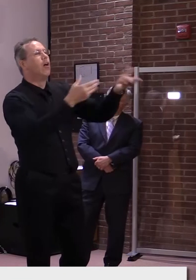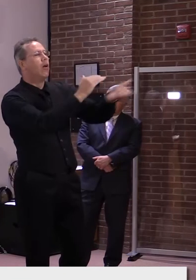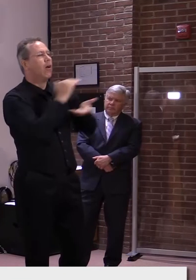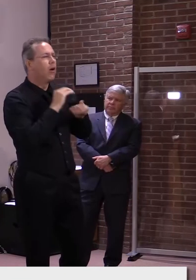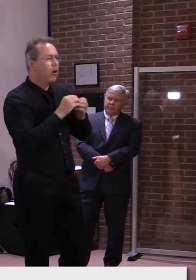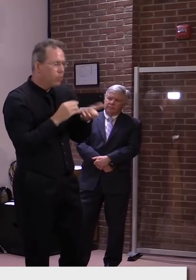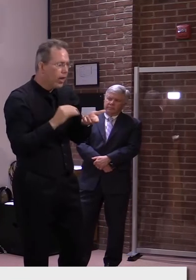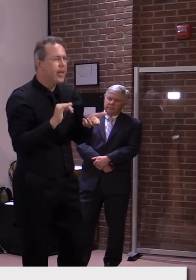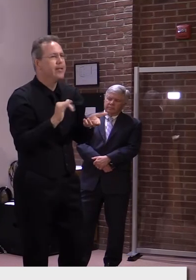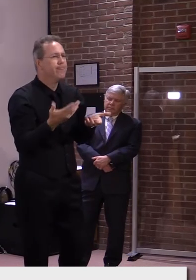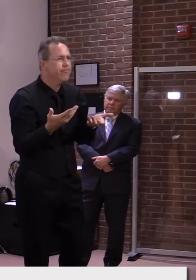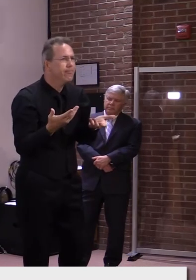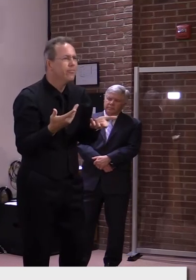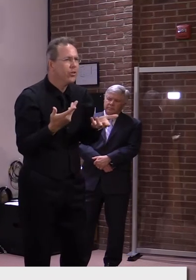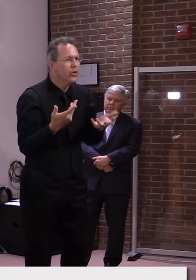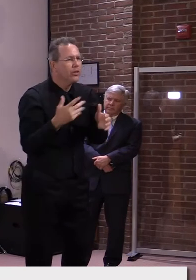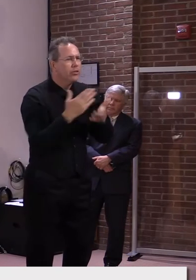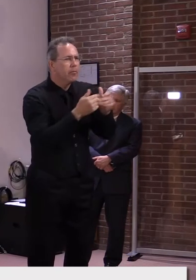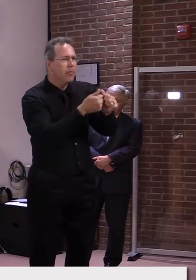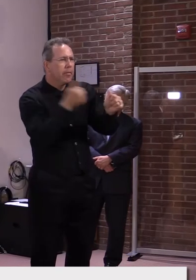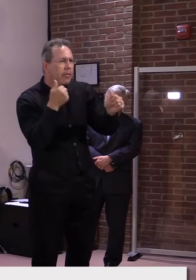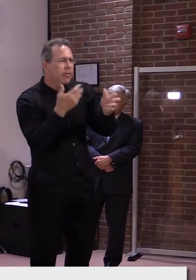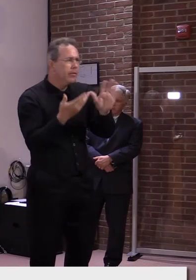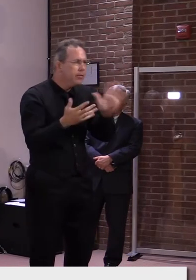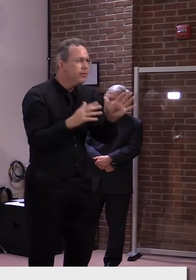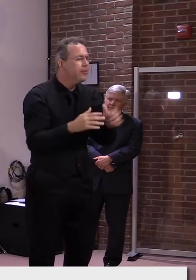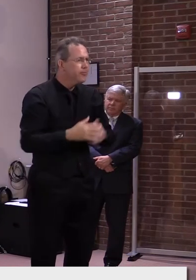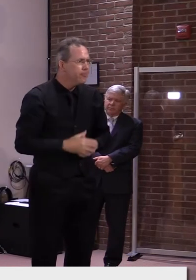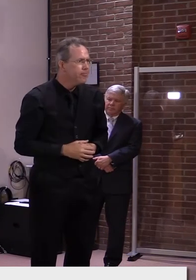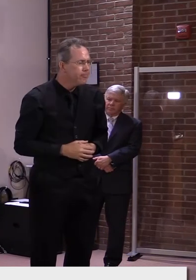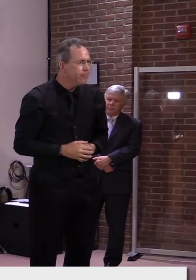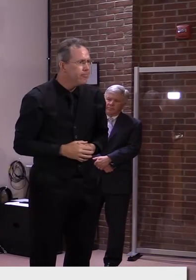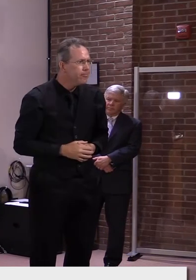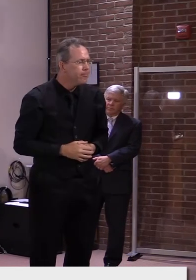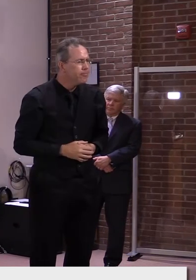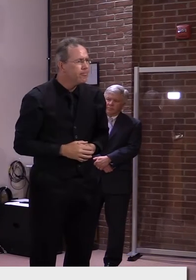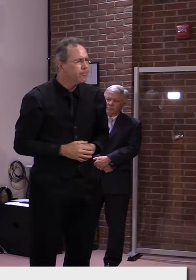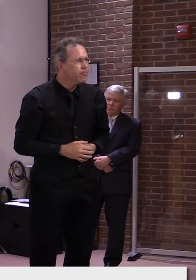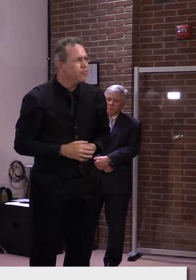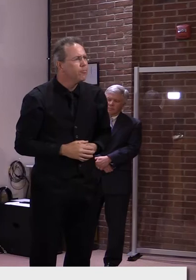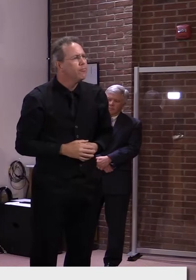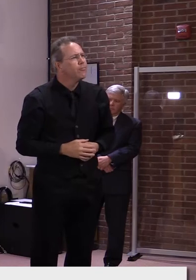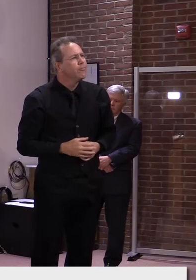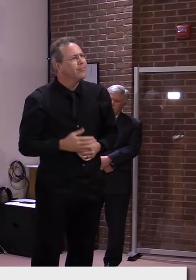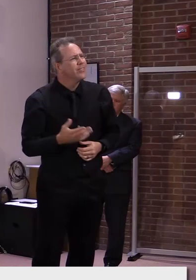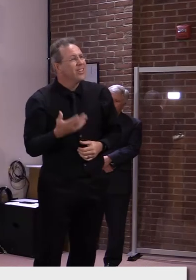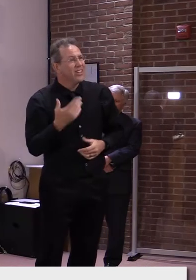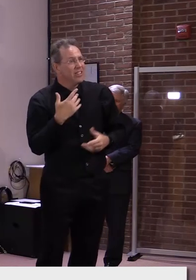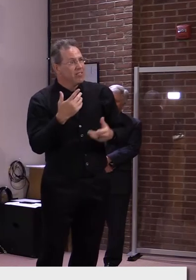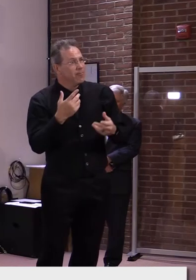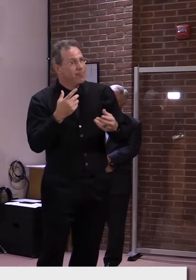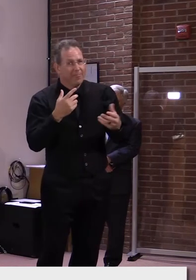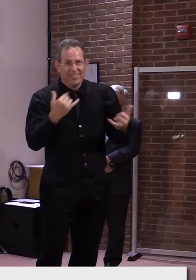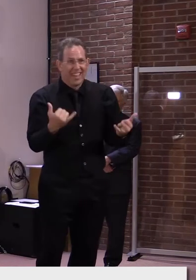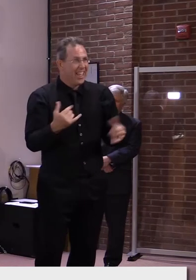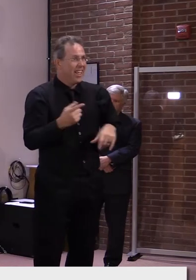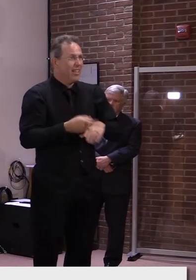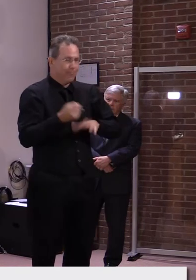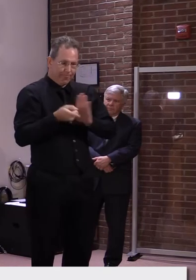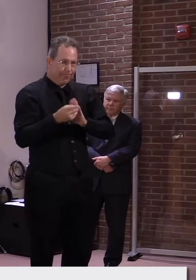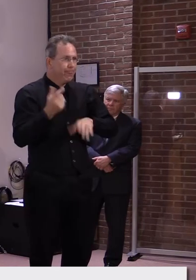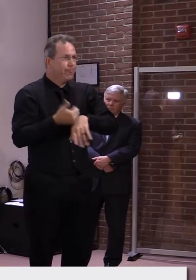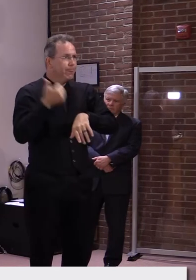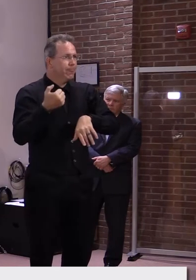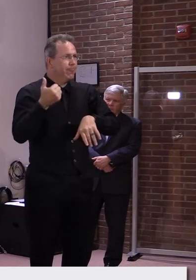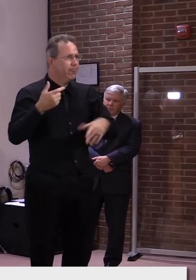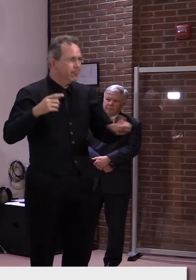and then we receive the information and they update their numbers. So if we try and give just our numbers, it doesn't